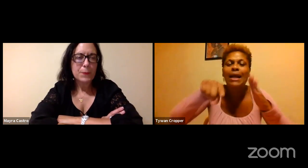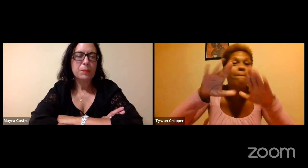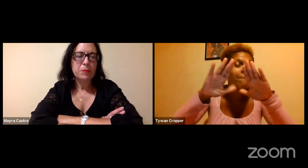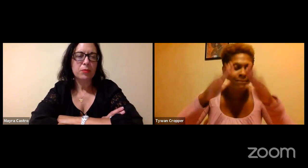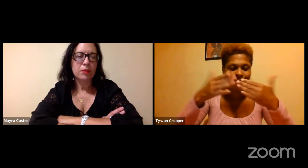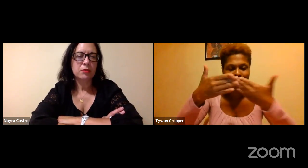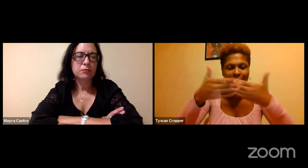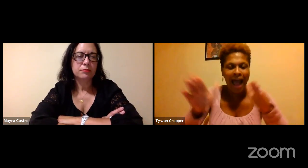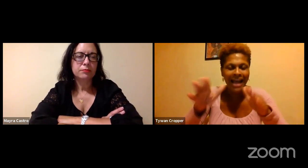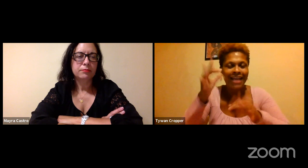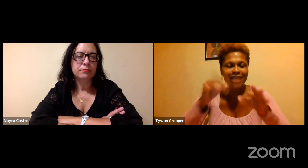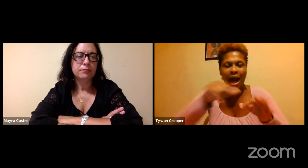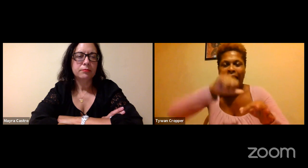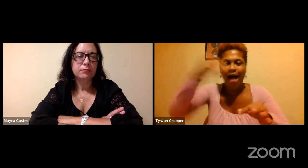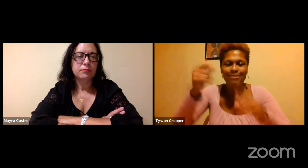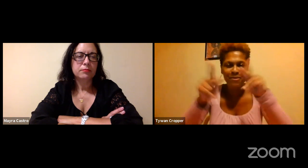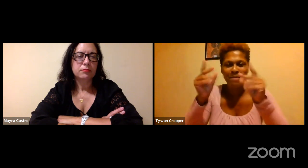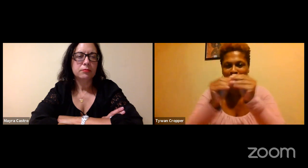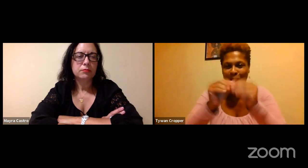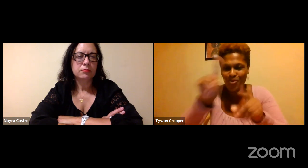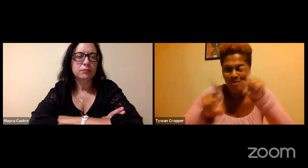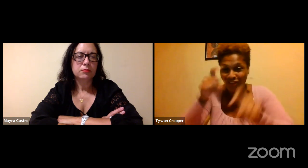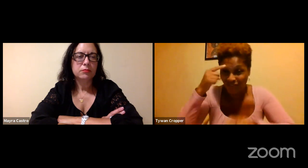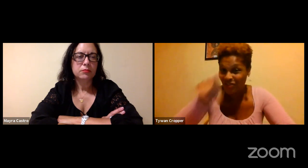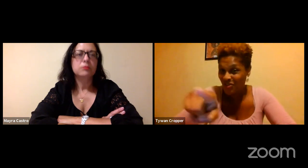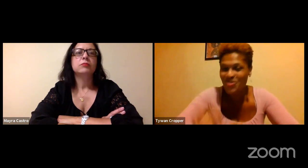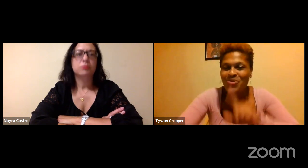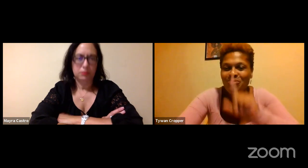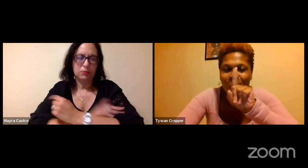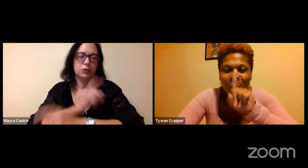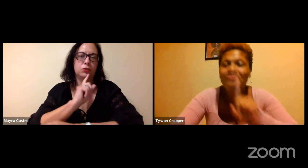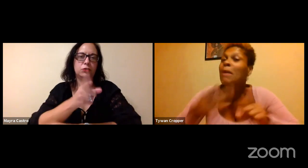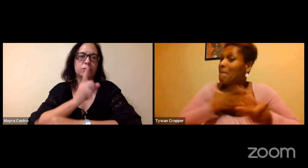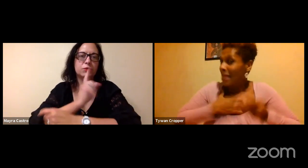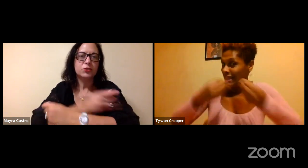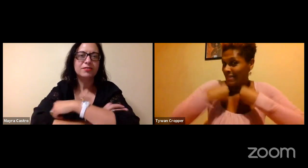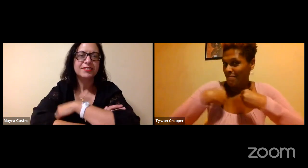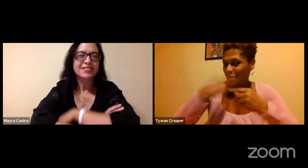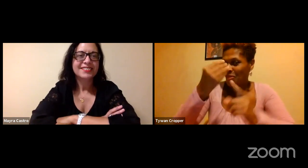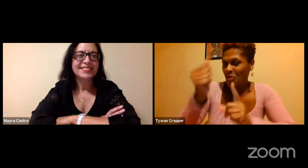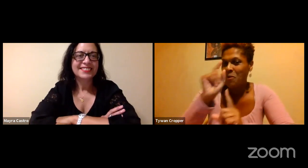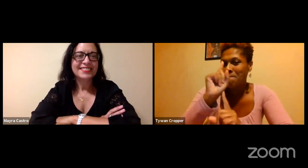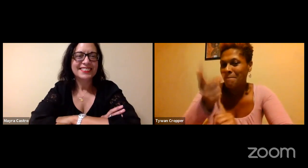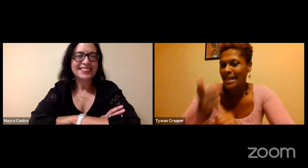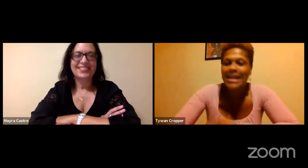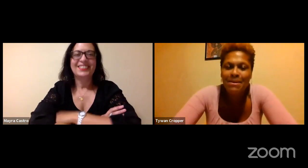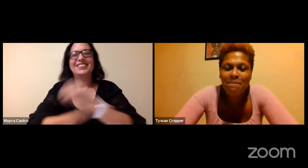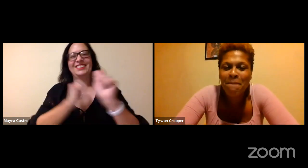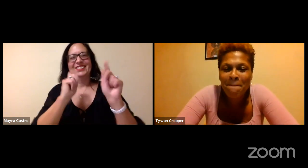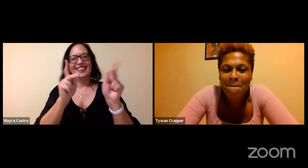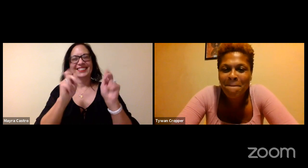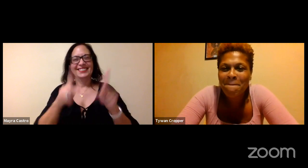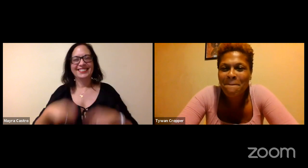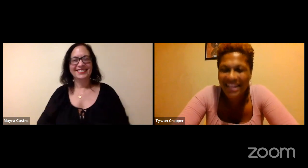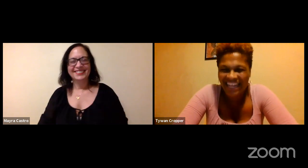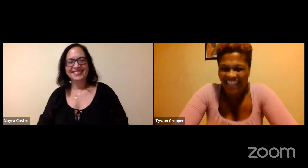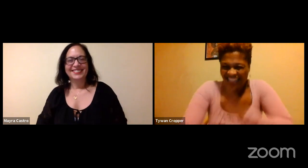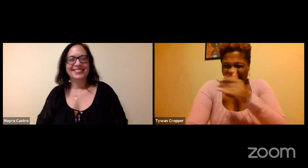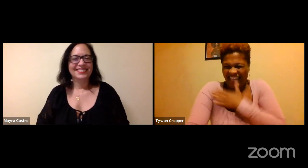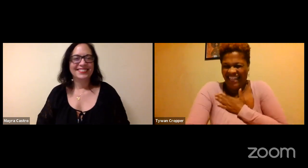Thank you. Let me check the chat box and see if we have any more questions for you. Just give me a